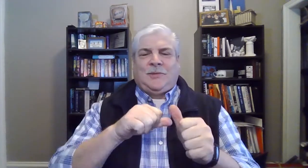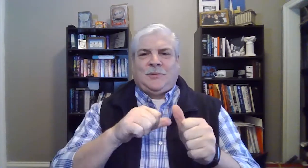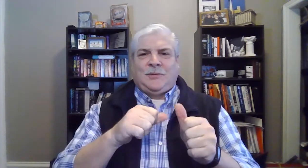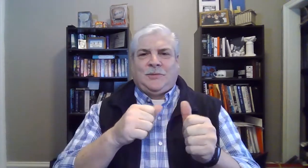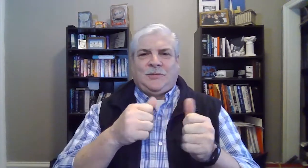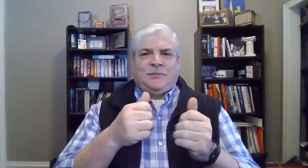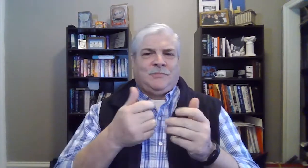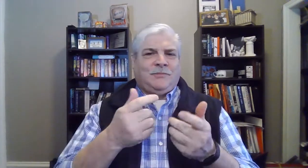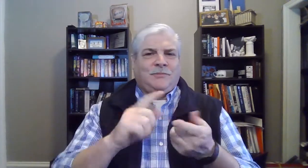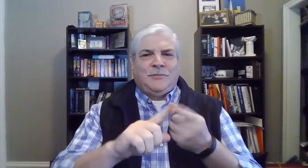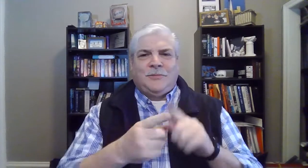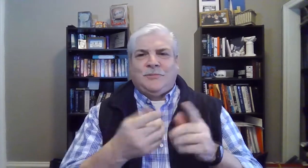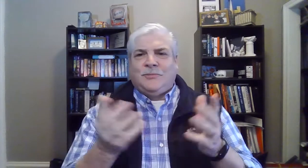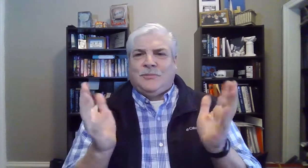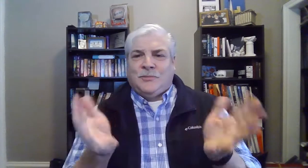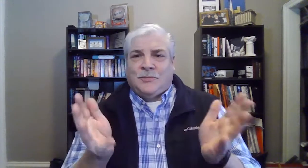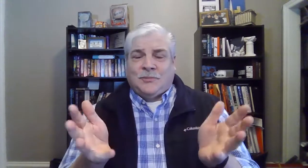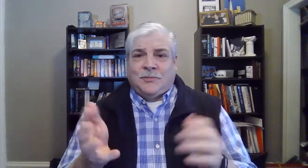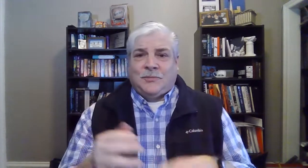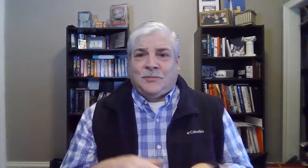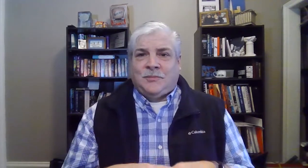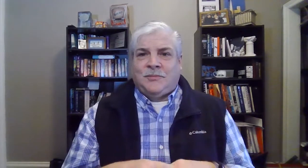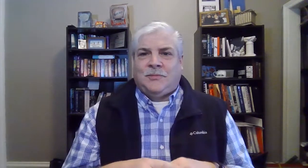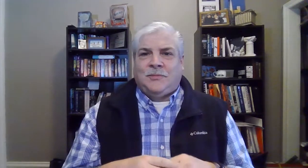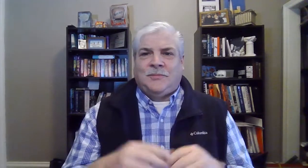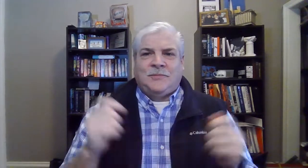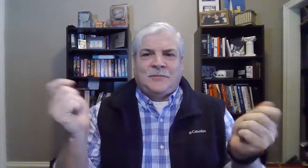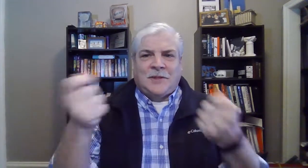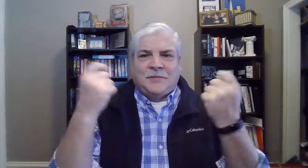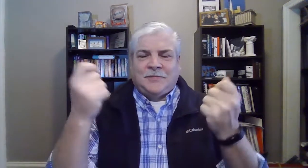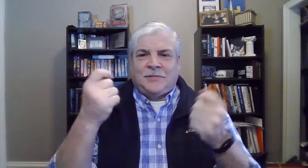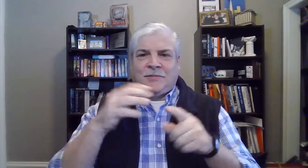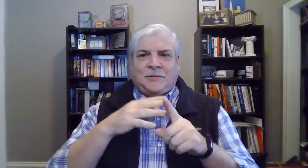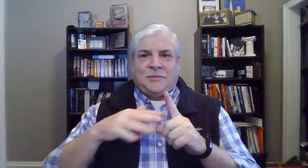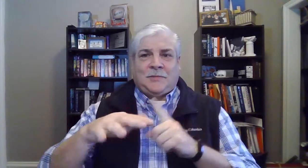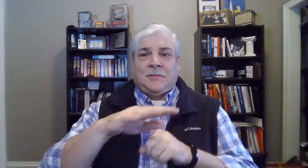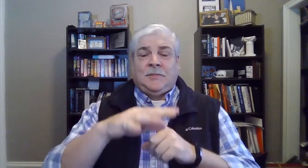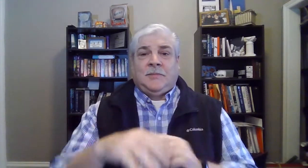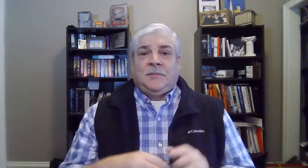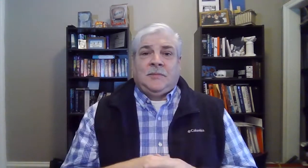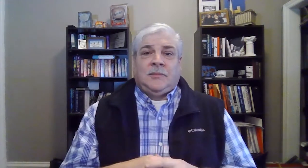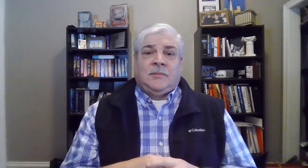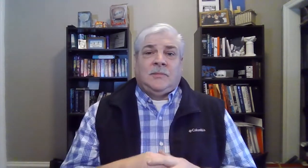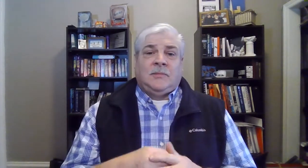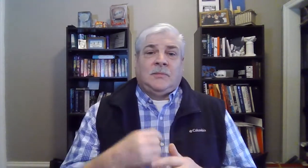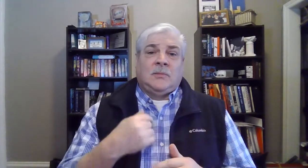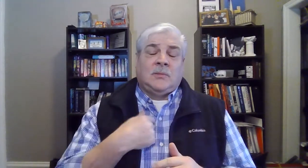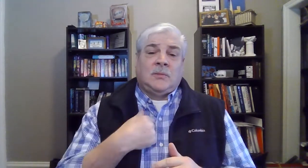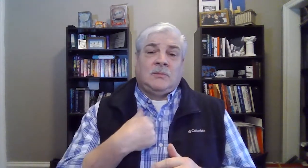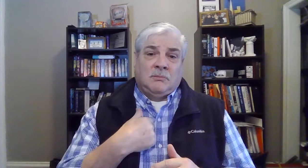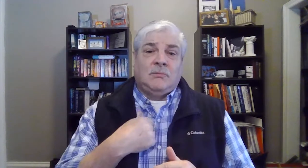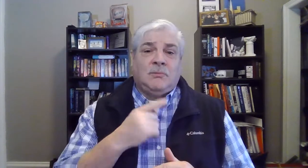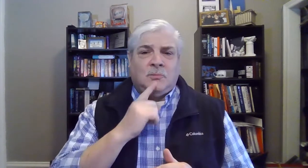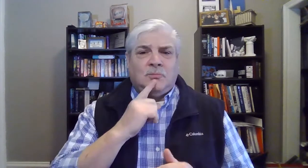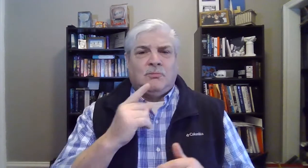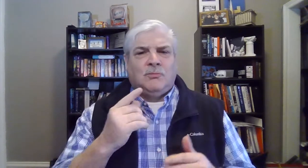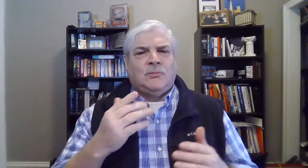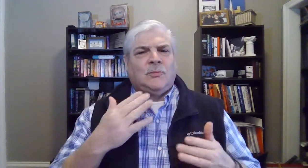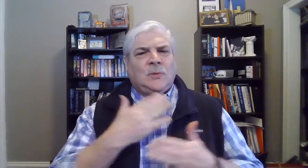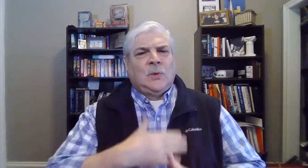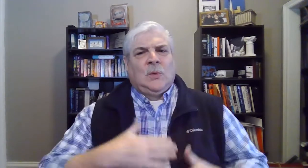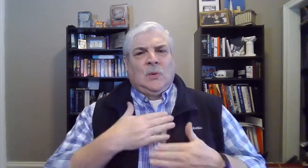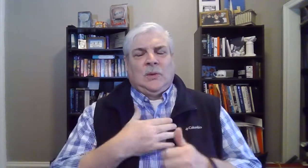company. We chat in this festive environment.